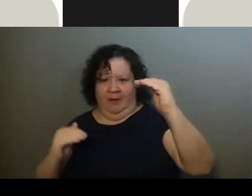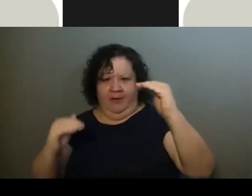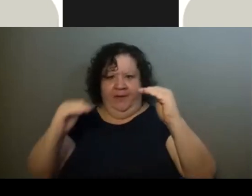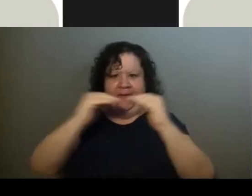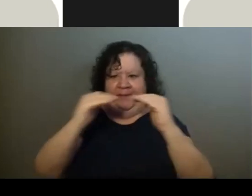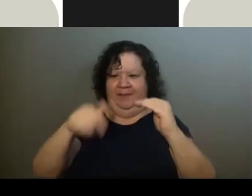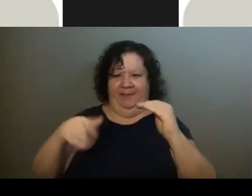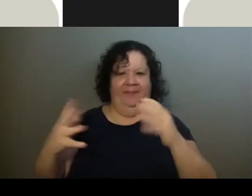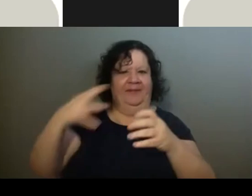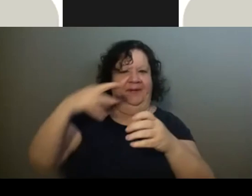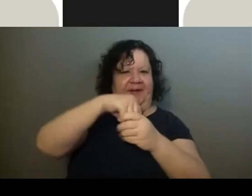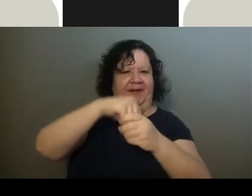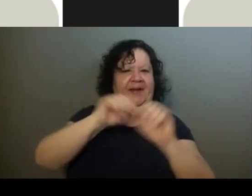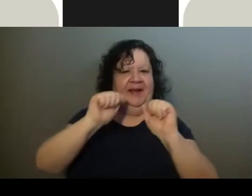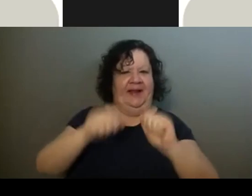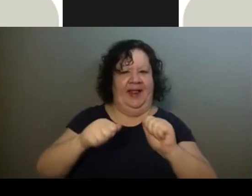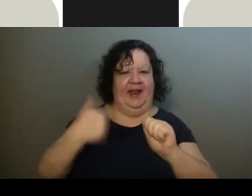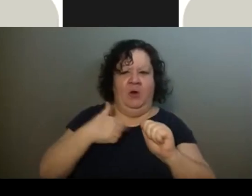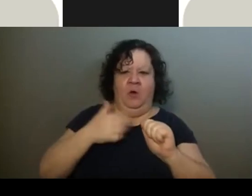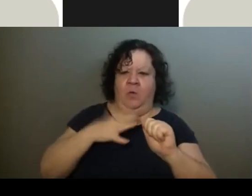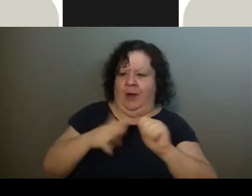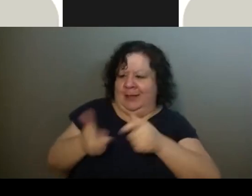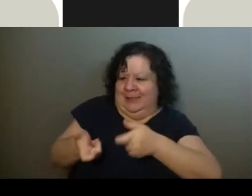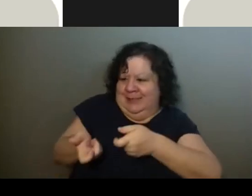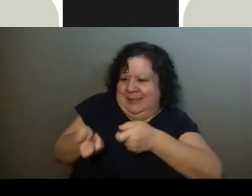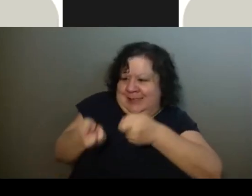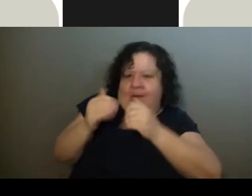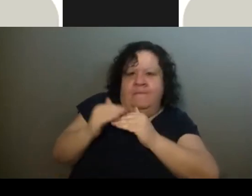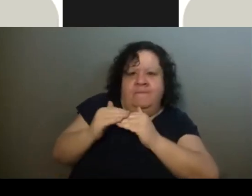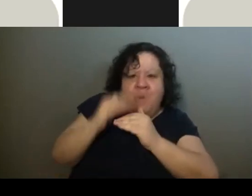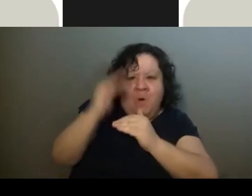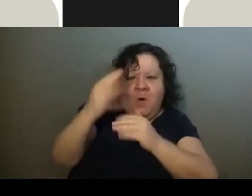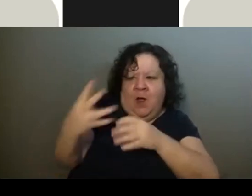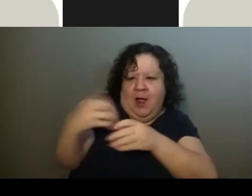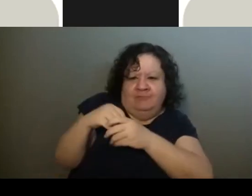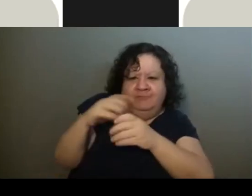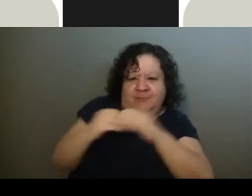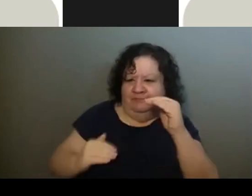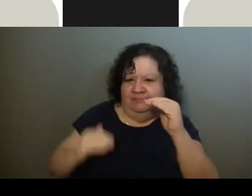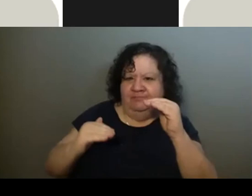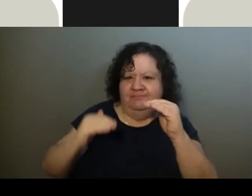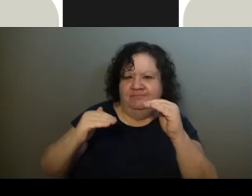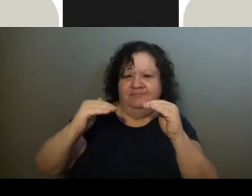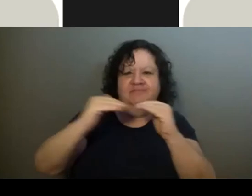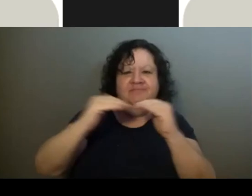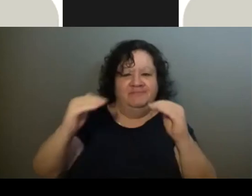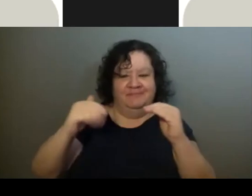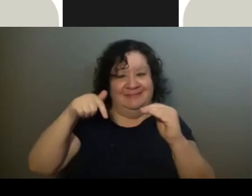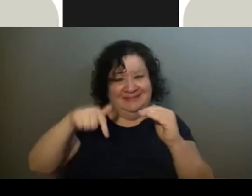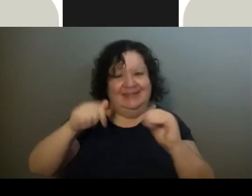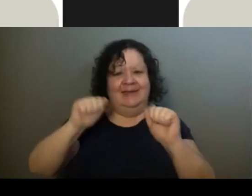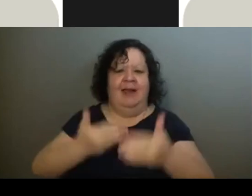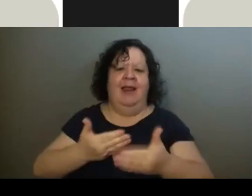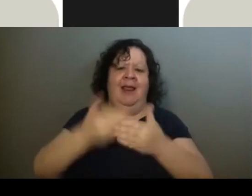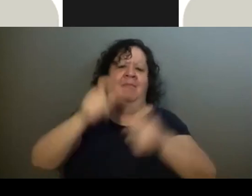bring about unified, transformative, and lasting change for persons with disabilities. I want to close by reminding that the session